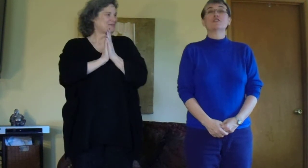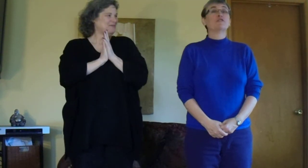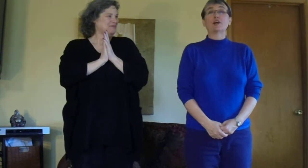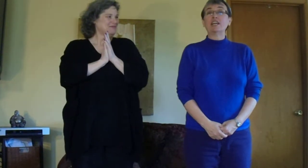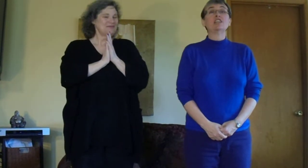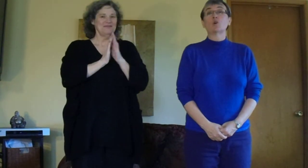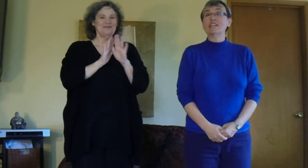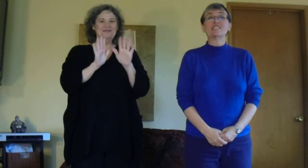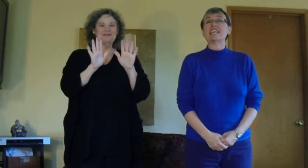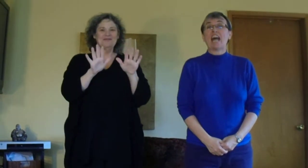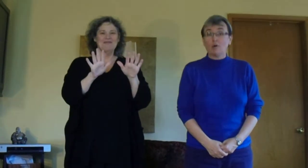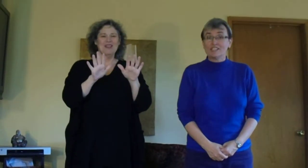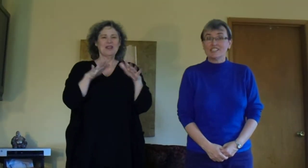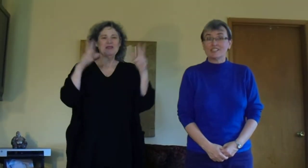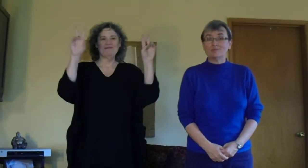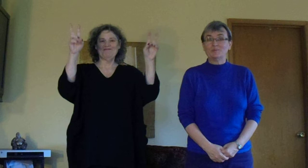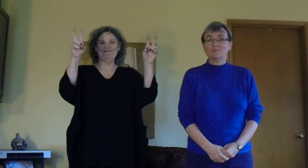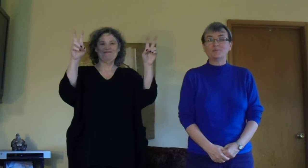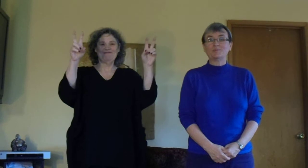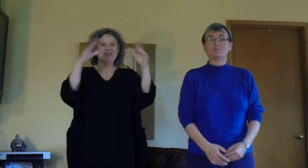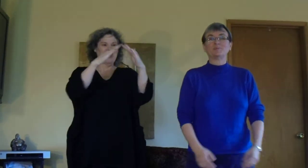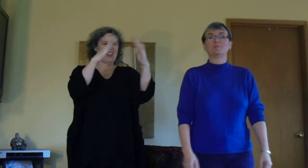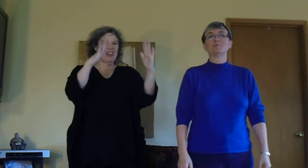the very noisy house.